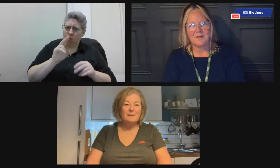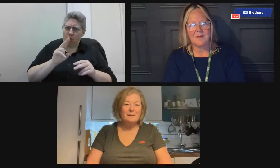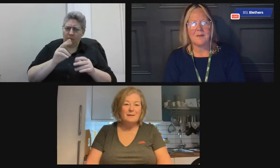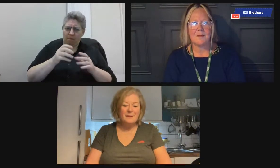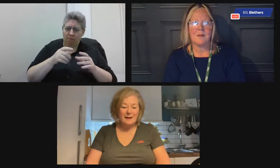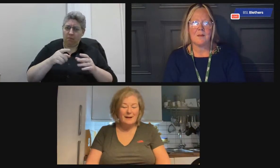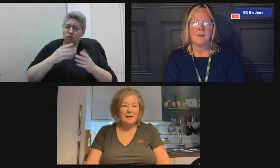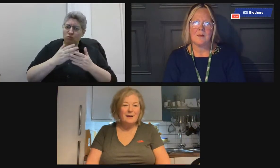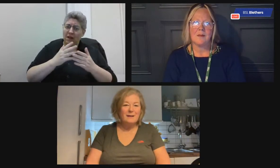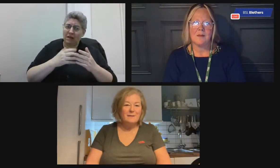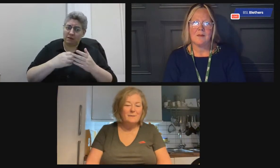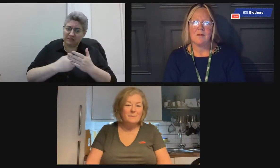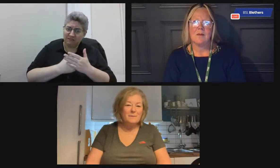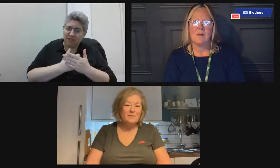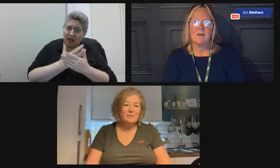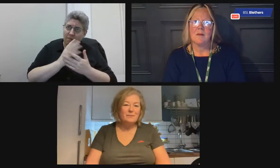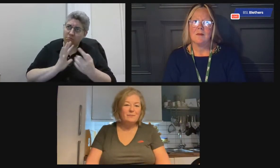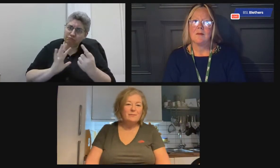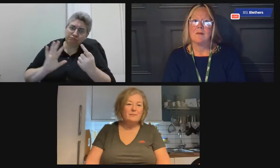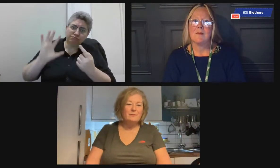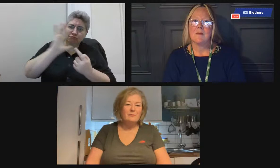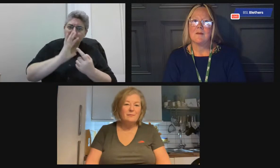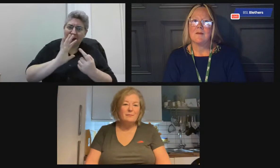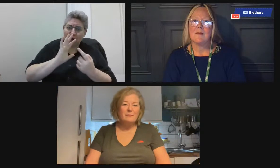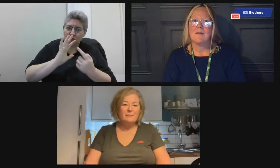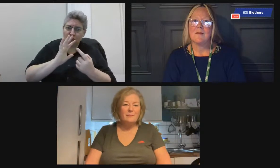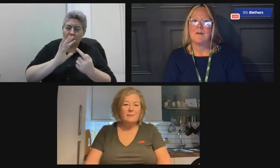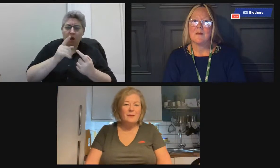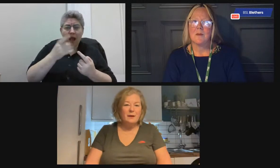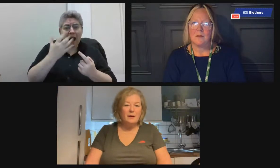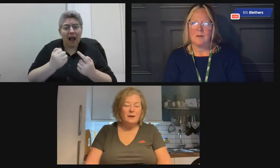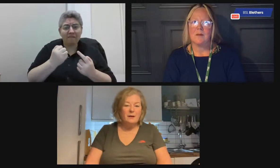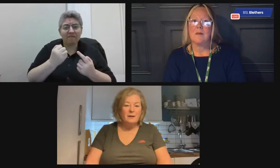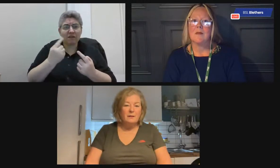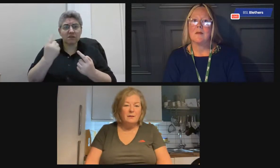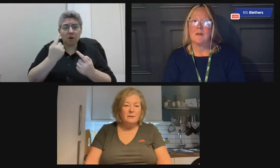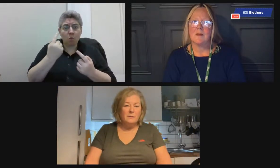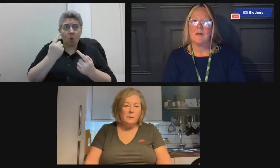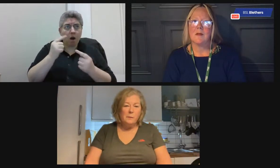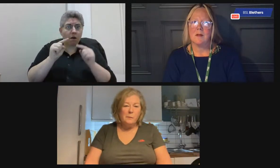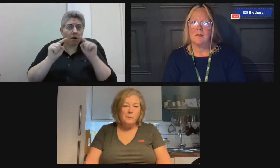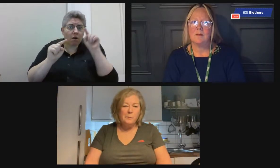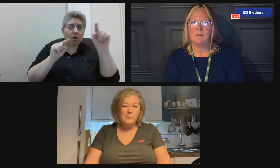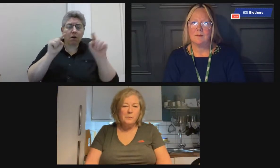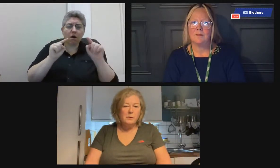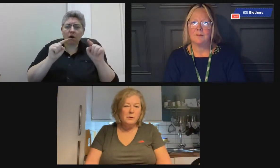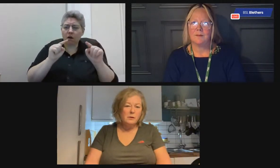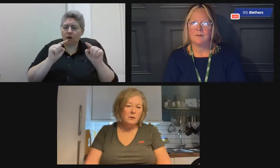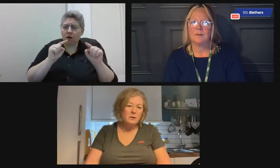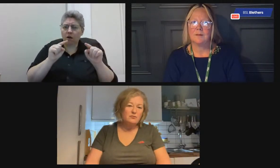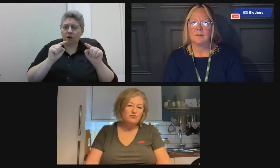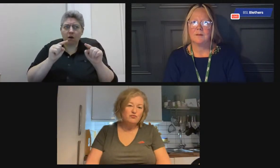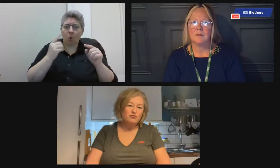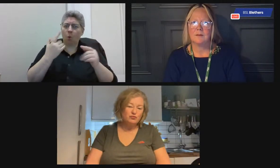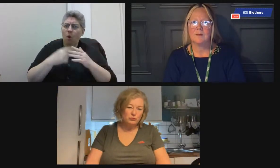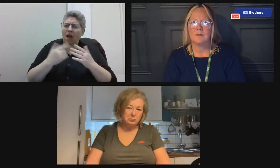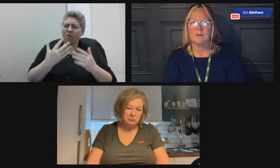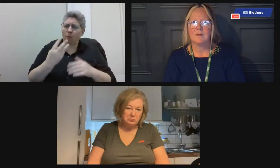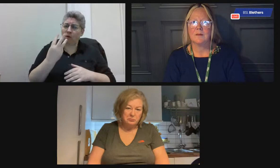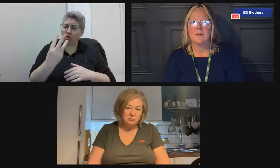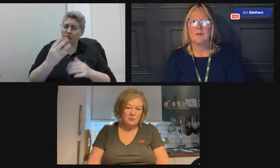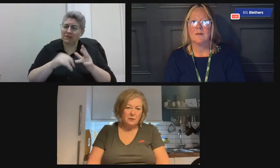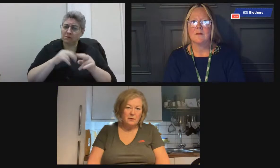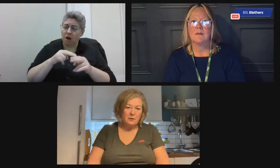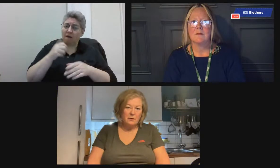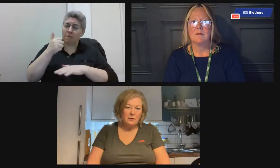wider community because it's just so good for them to know about this. So as you were saying, you're developing it nationally. So you're going to have